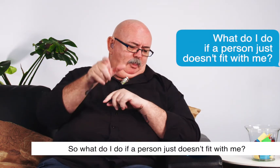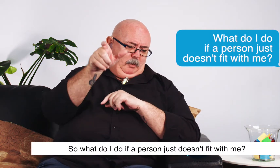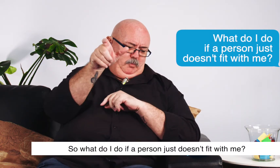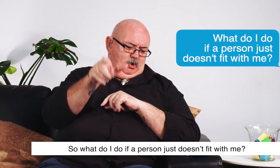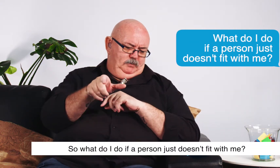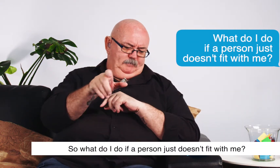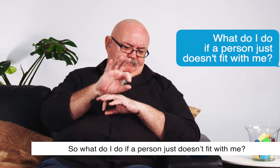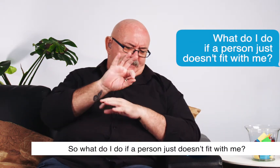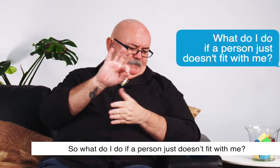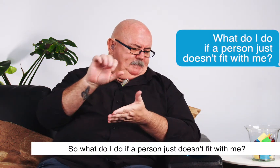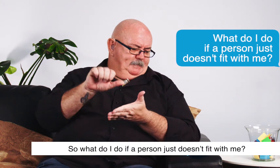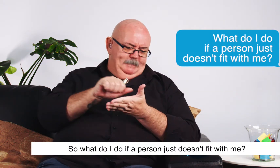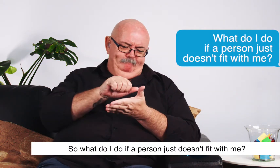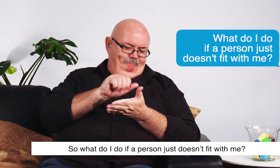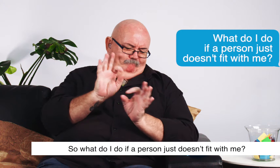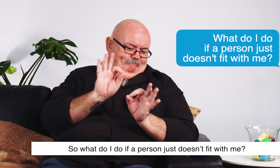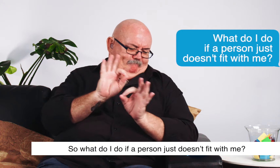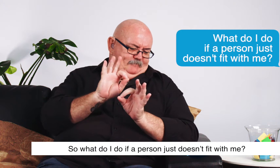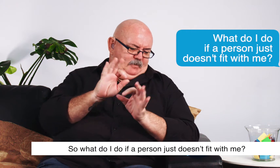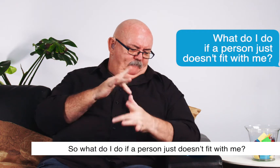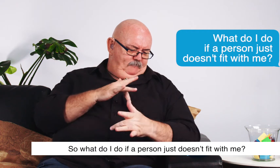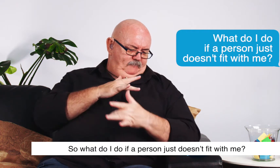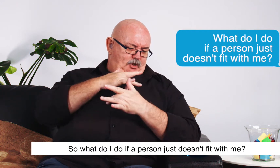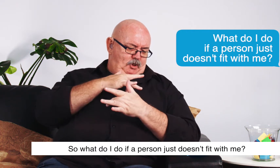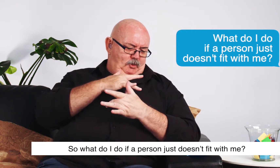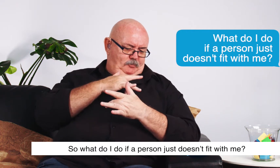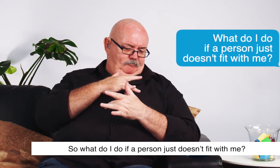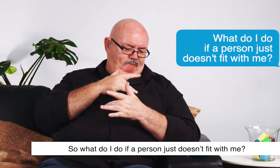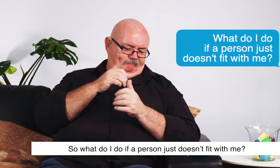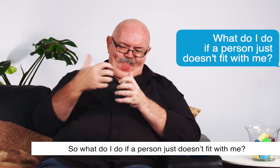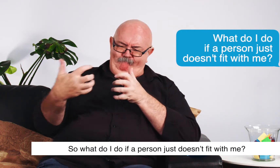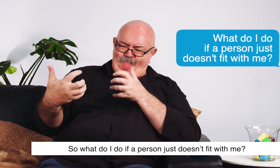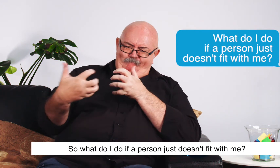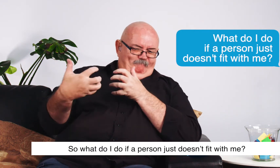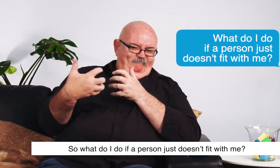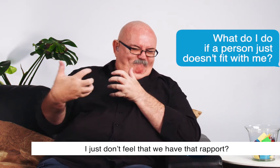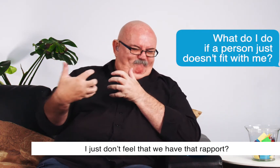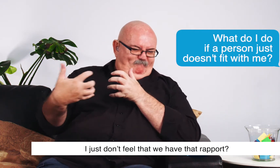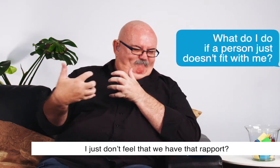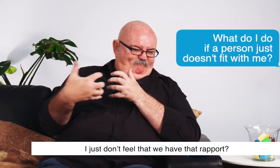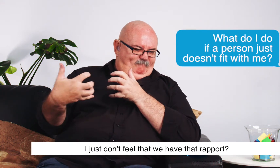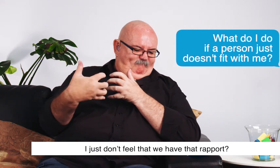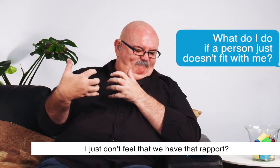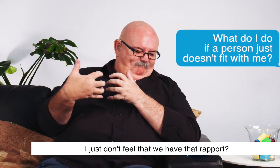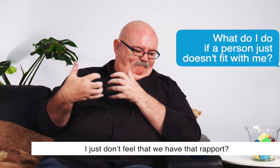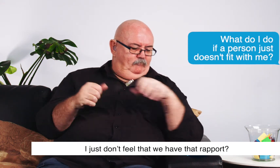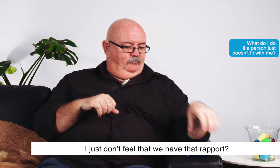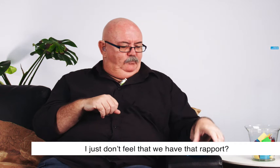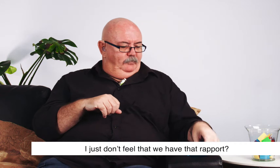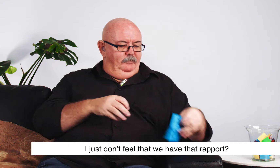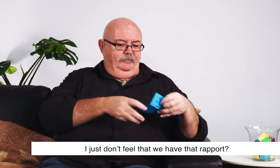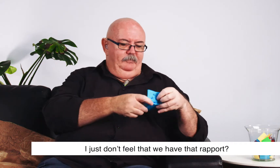So what do I do if a person there just doesn't fit with me? I just don't feel that we have that